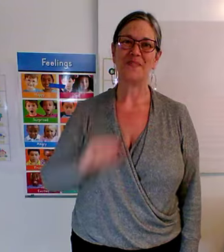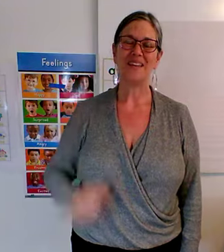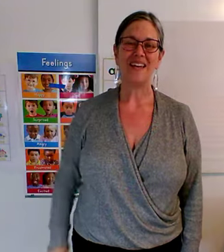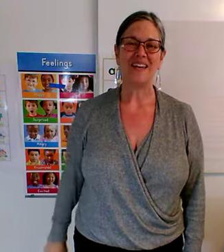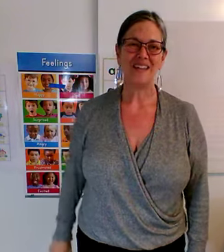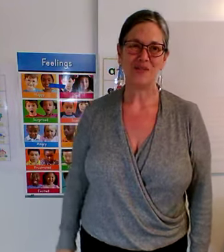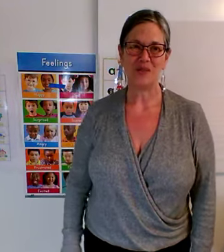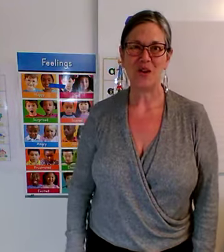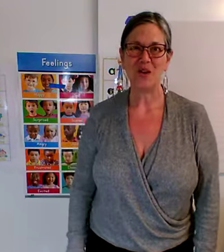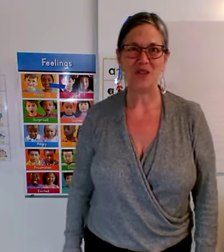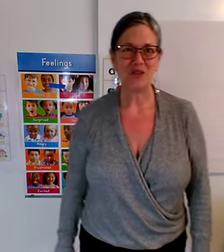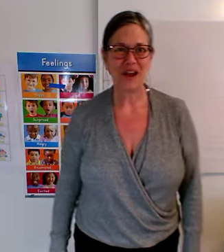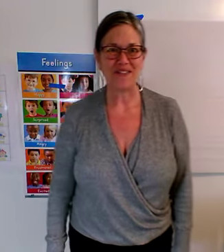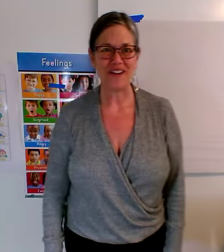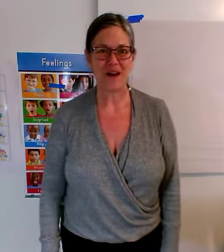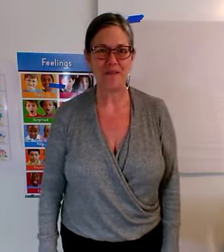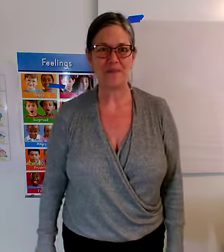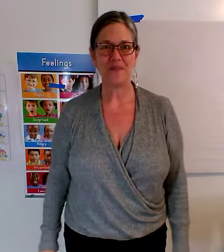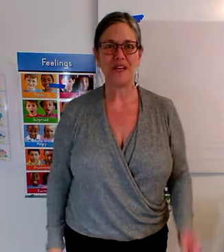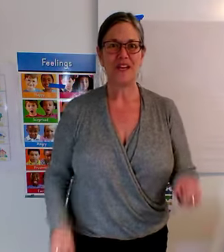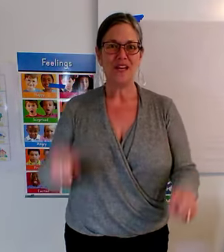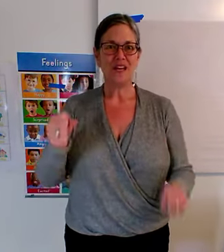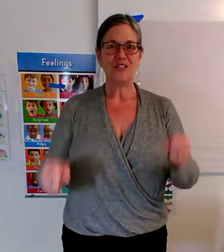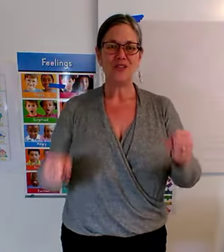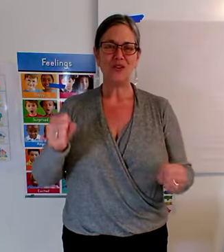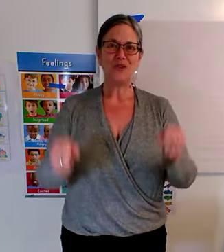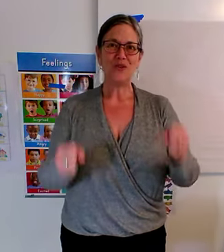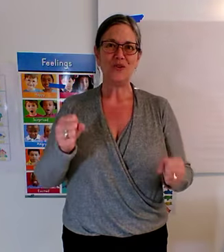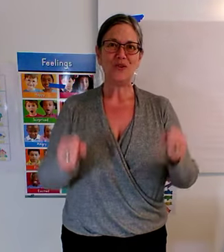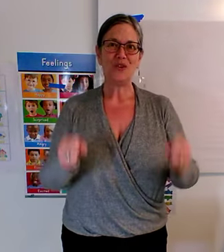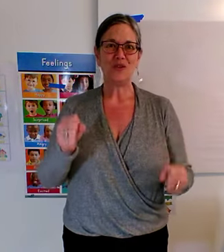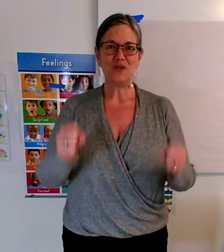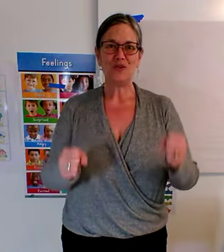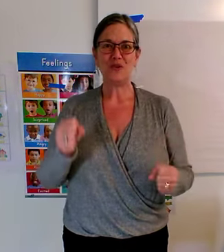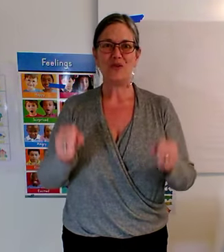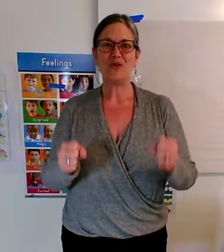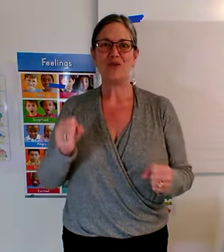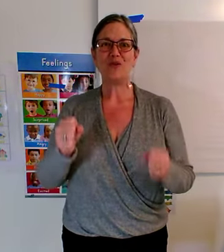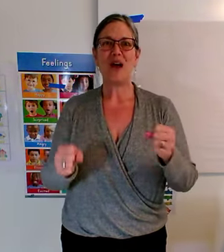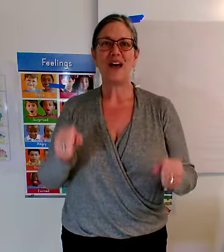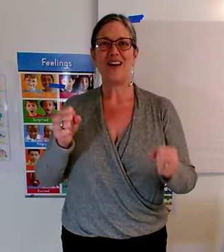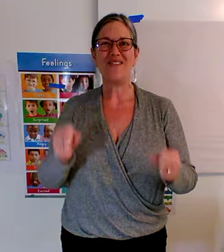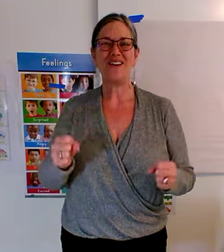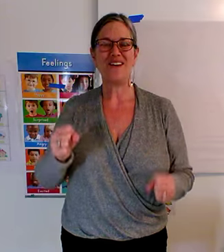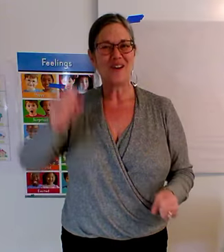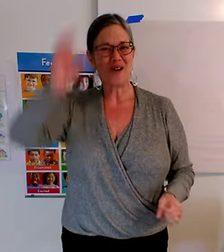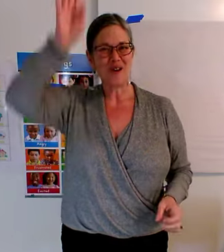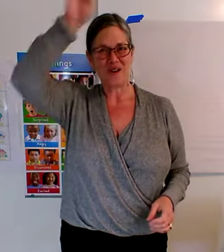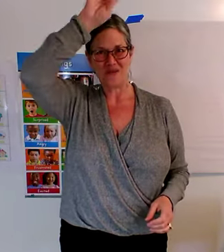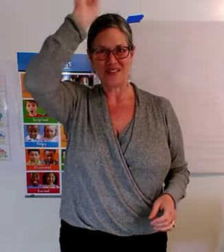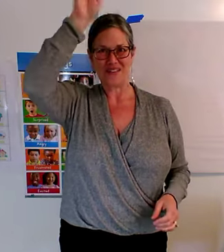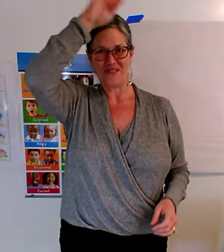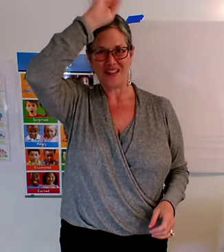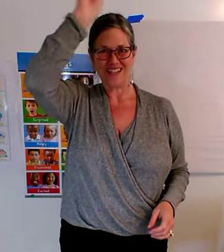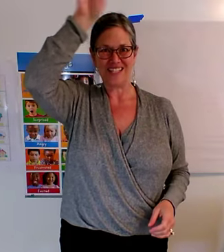This one's called The Traffic Cop. Do you drive a car with the flashing